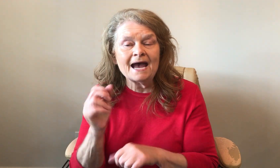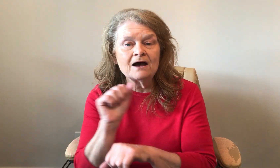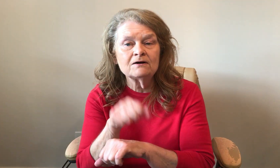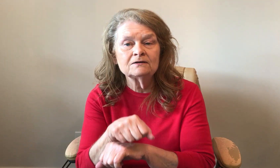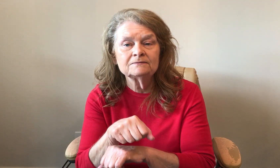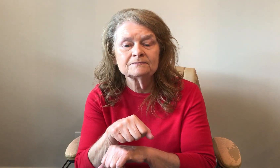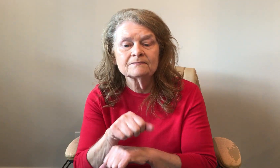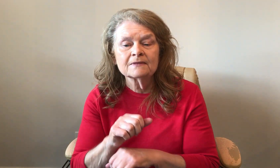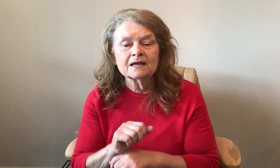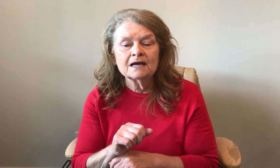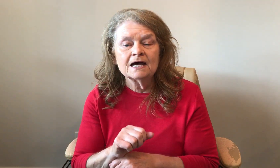bow